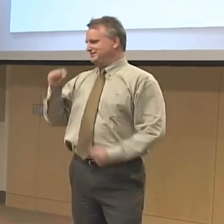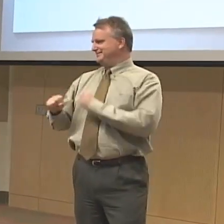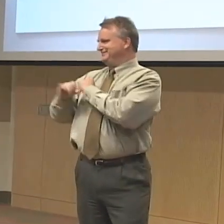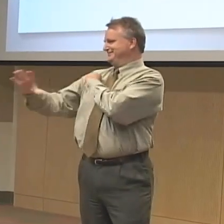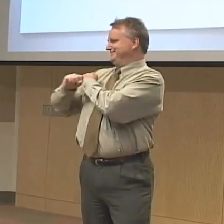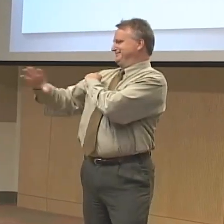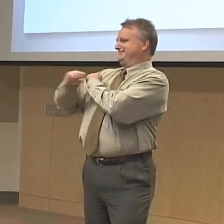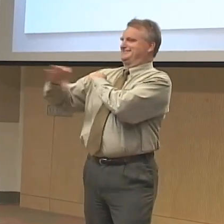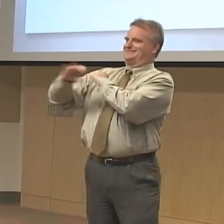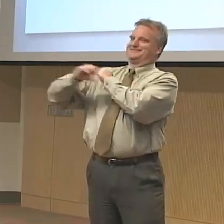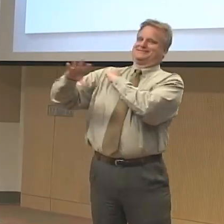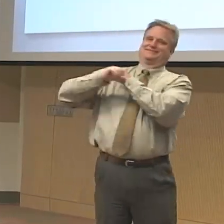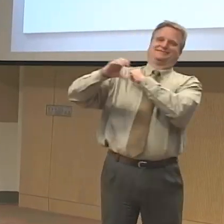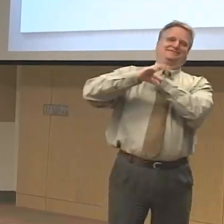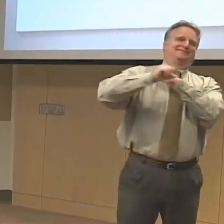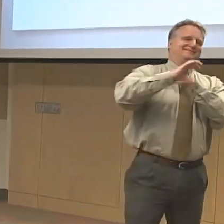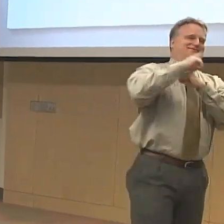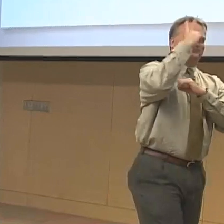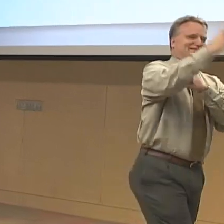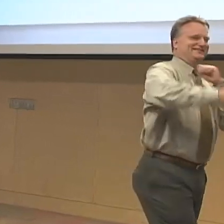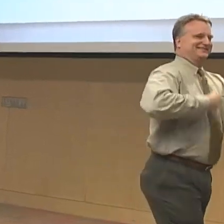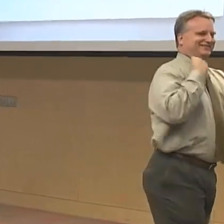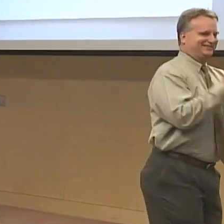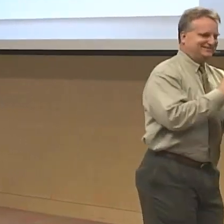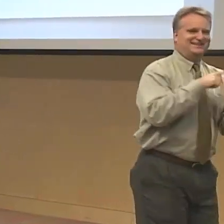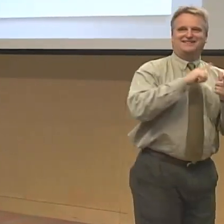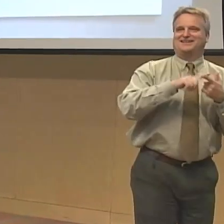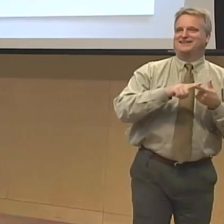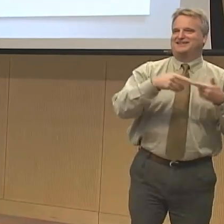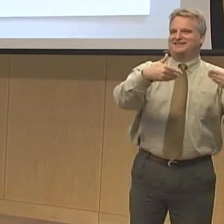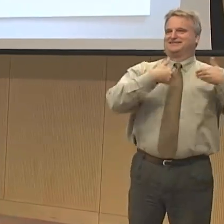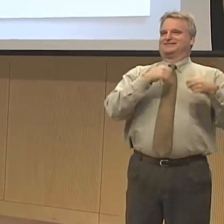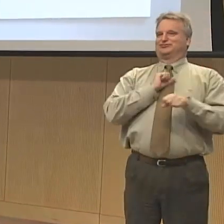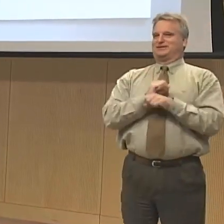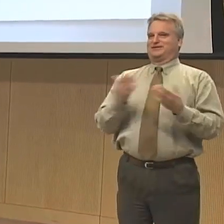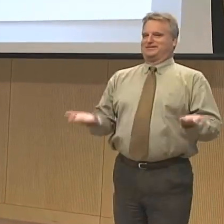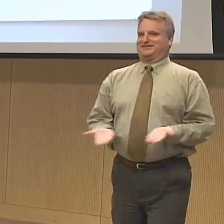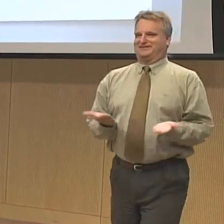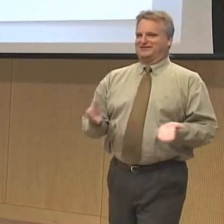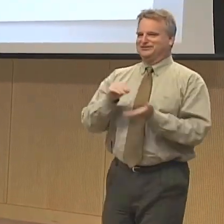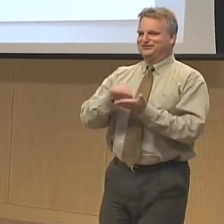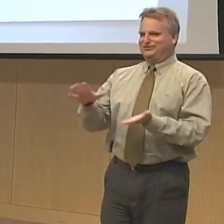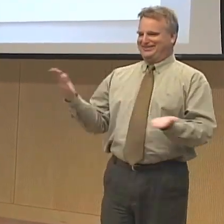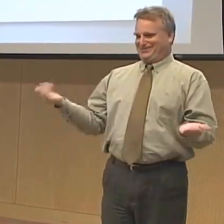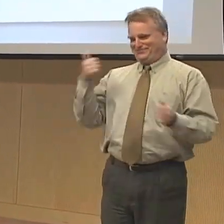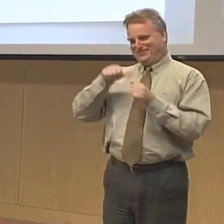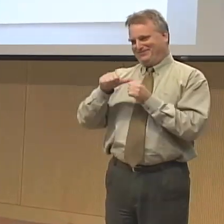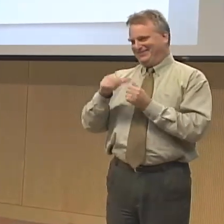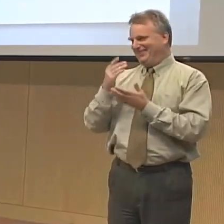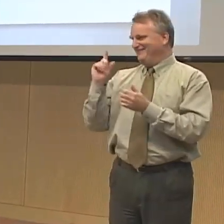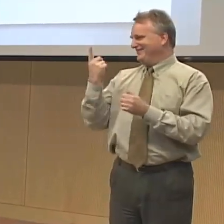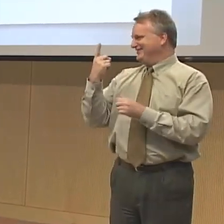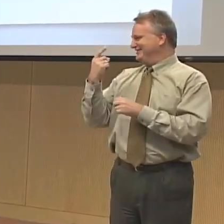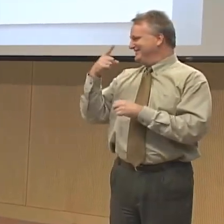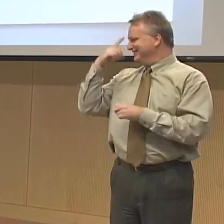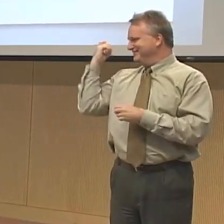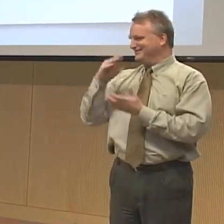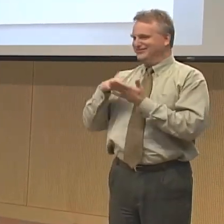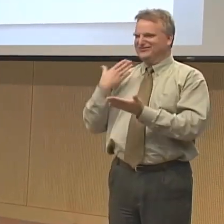sure that Gallaudet was seen as the better choice among the schools. And then I happened to be offered a job here. I remember my first summer, a student approached me